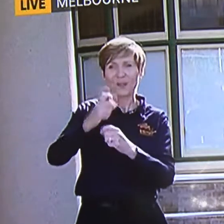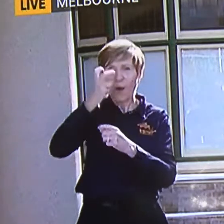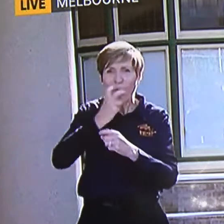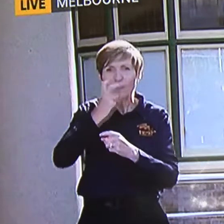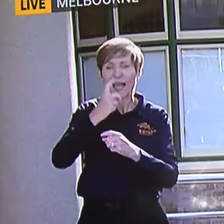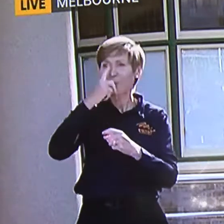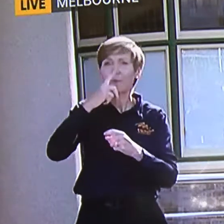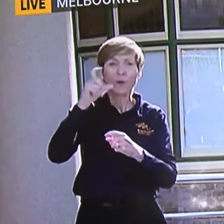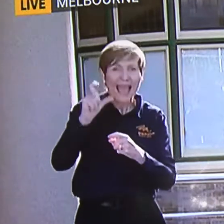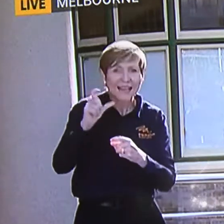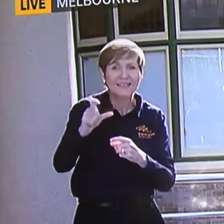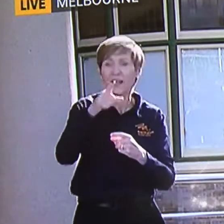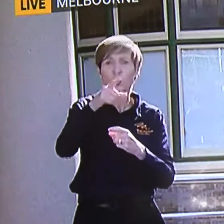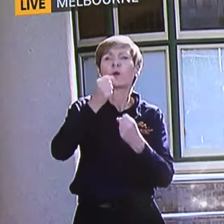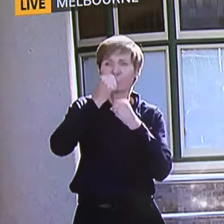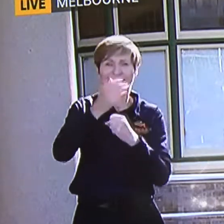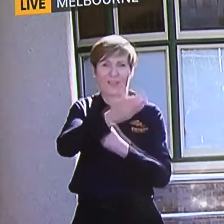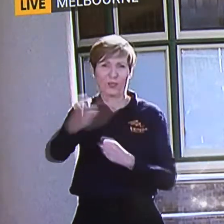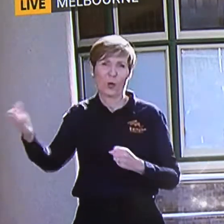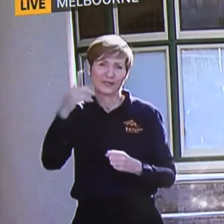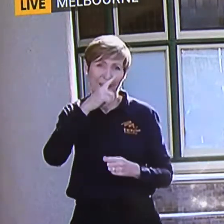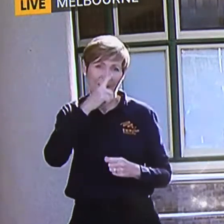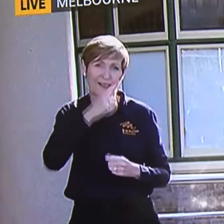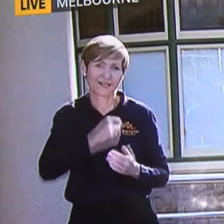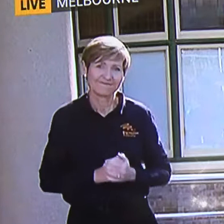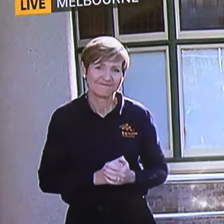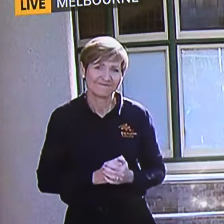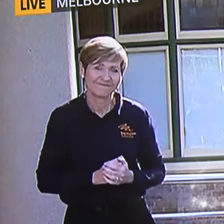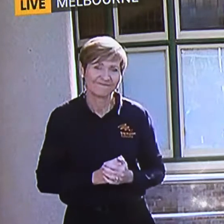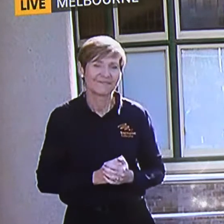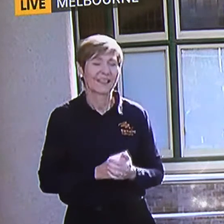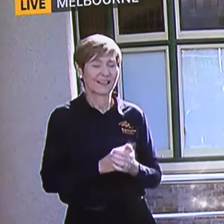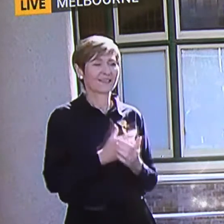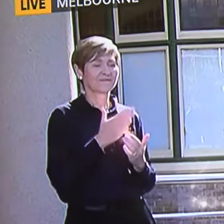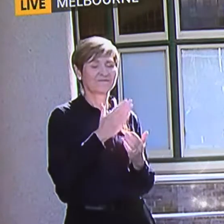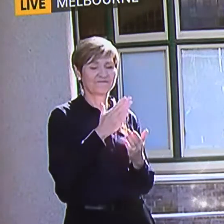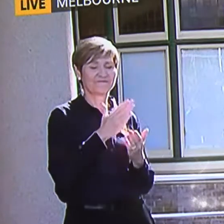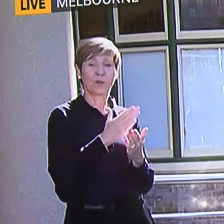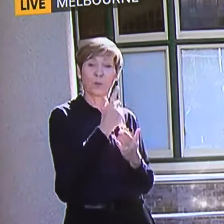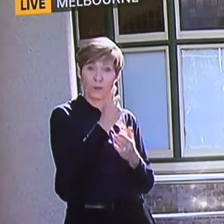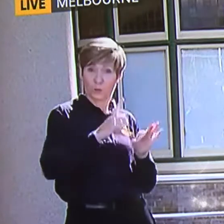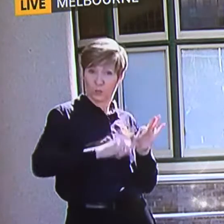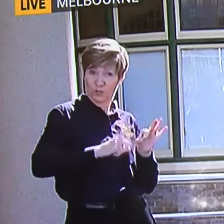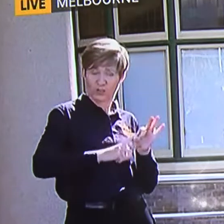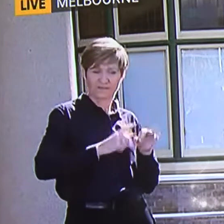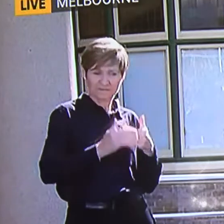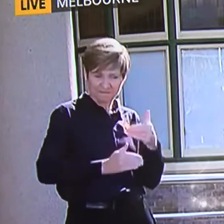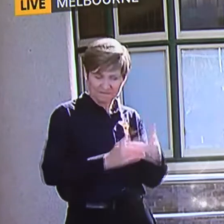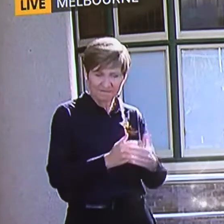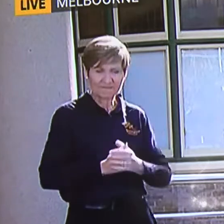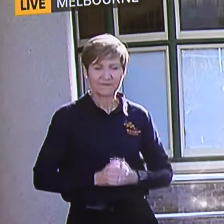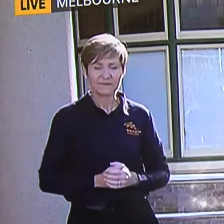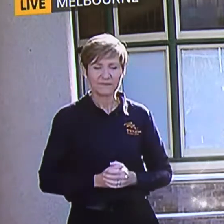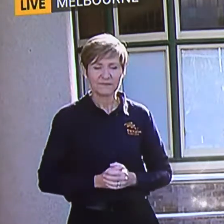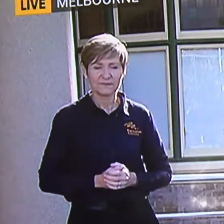last question from Tamsin, and then I apologise, I'll have to keep going. Thank you so much. Just finally, from your understanding